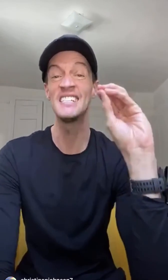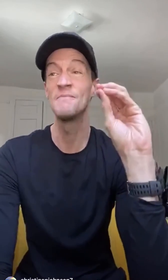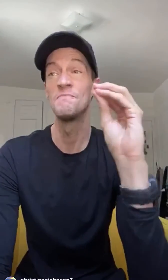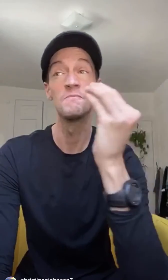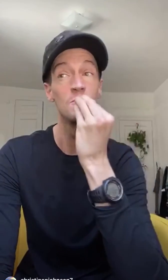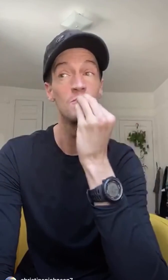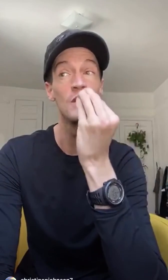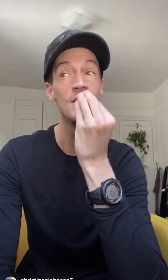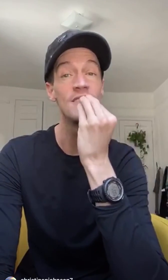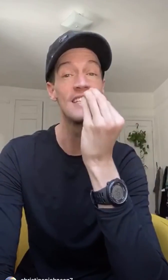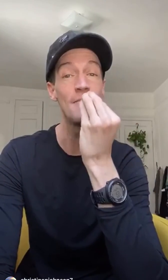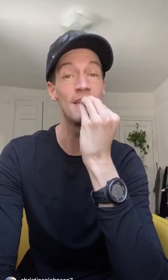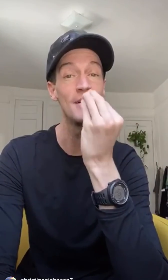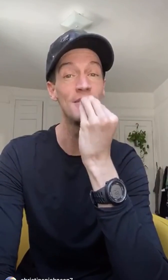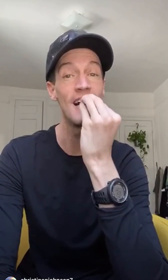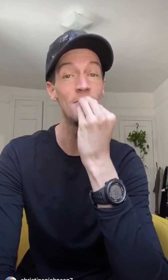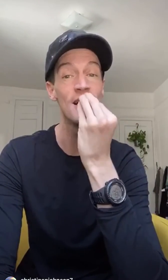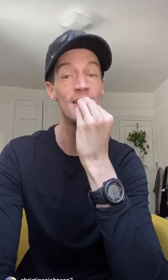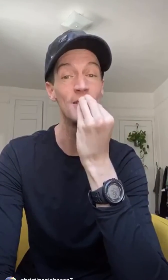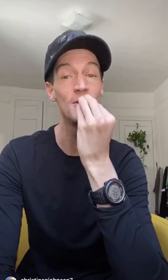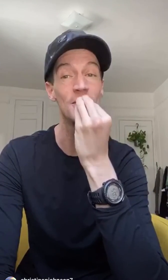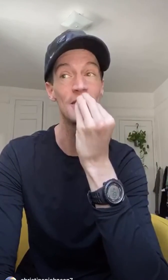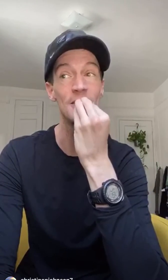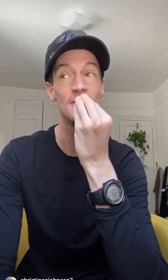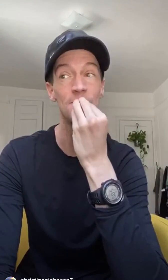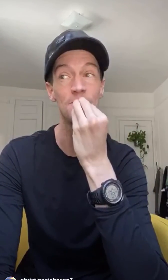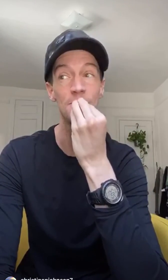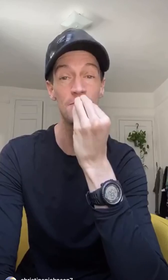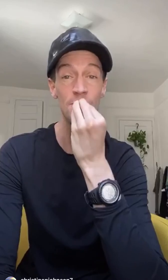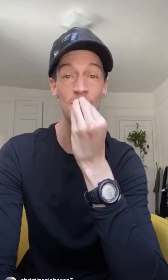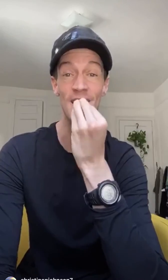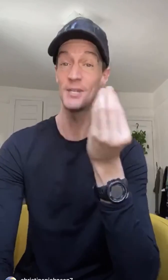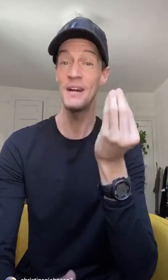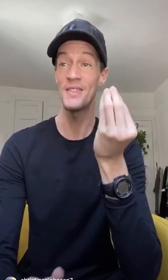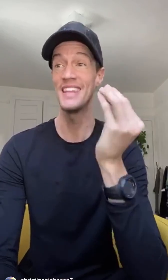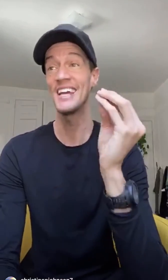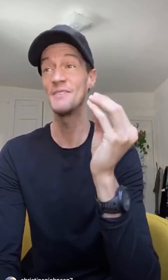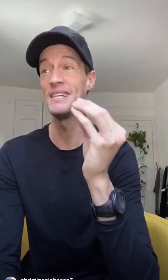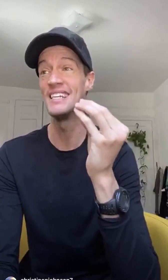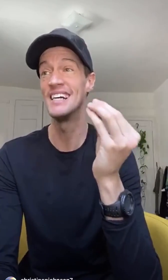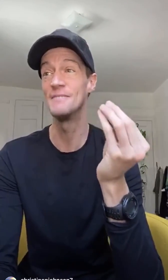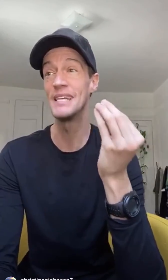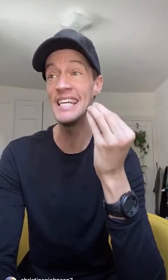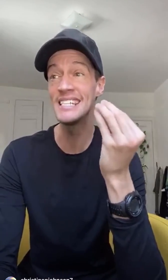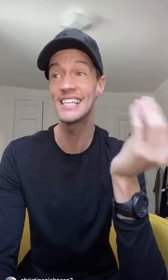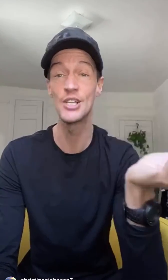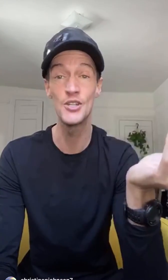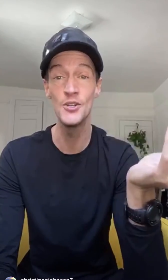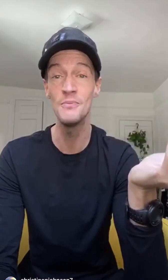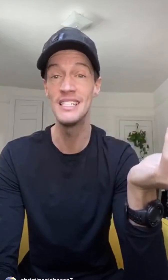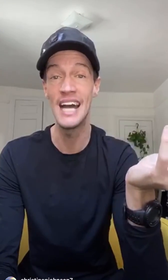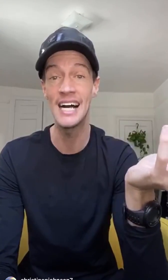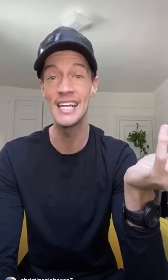facial expression and tip the A hand to there. So someone has been drinking too much wine. Oh, very